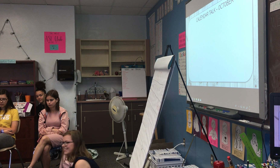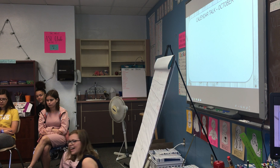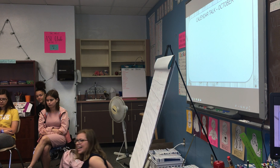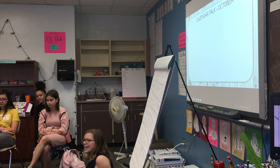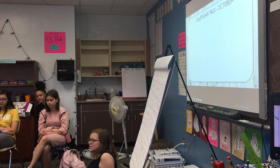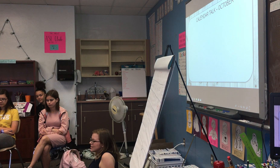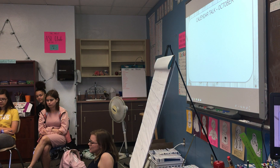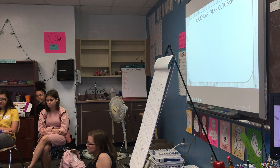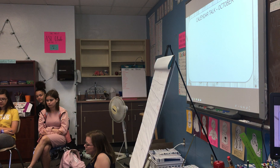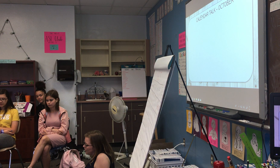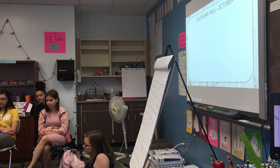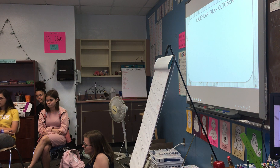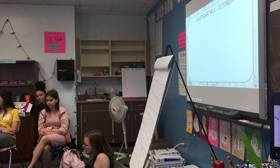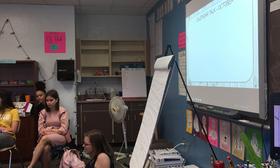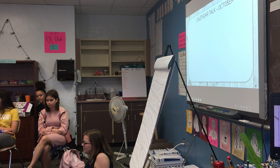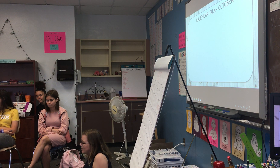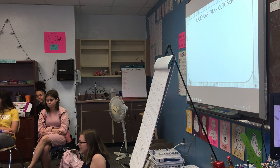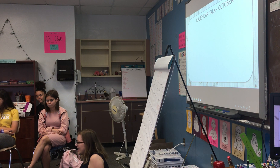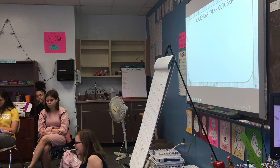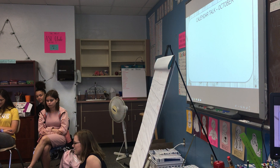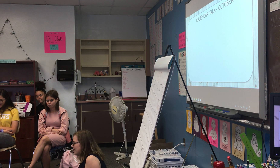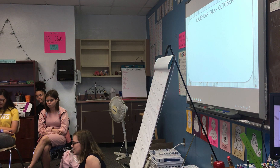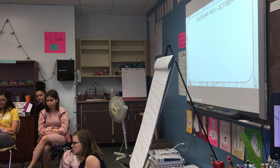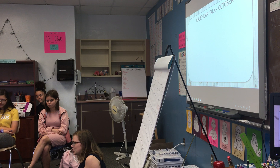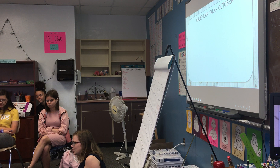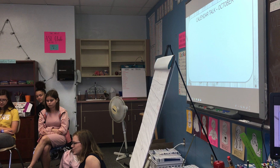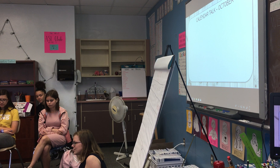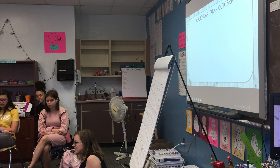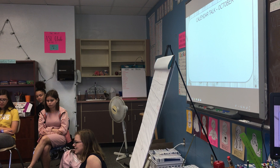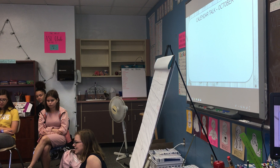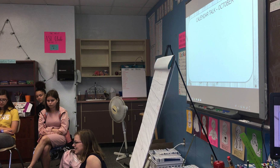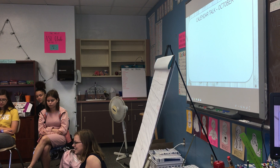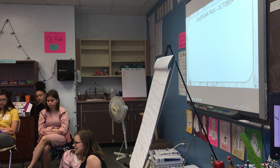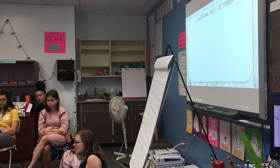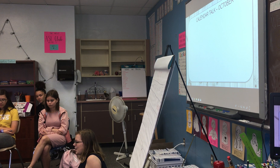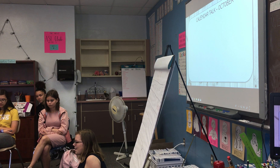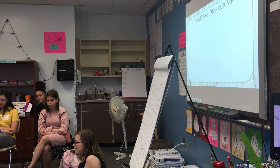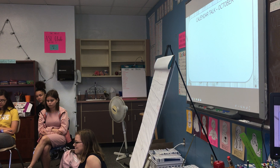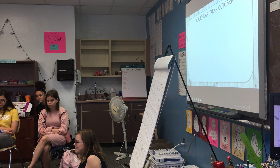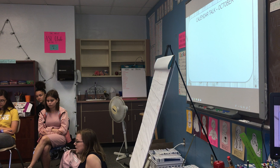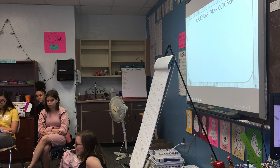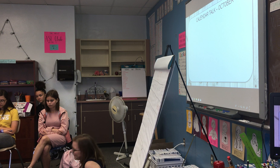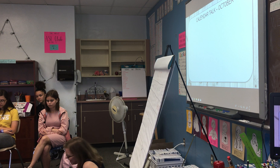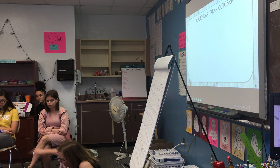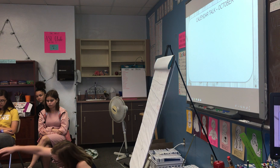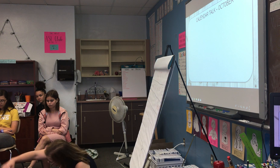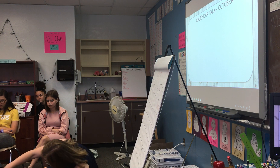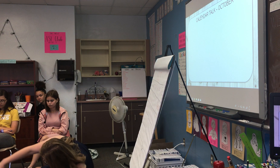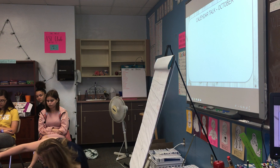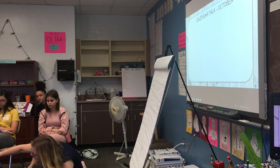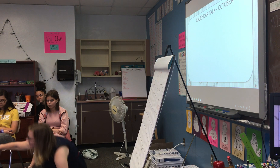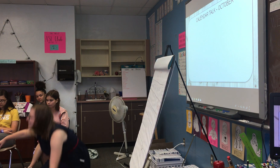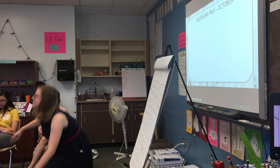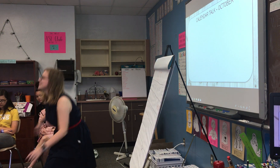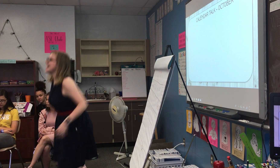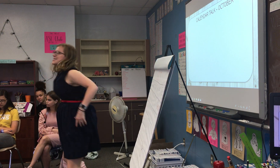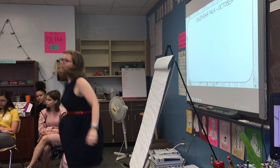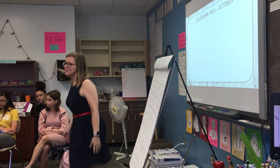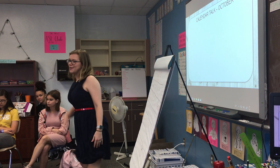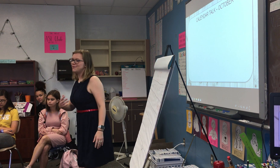I can't do it in shoes because my feet can't bend the shoes. But anyway, so that's my fun